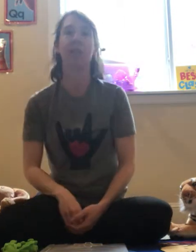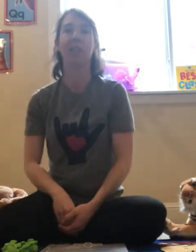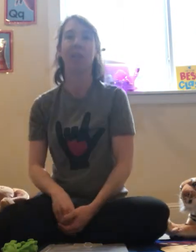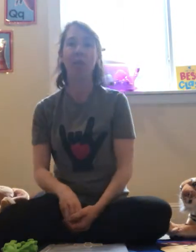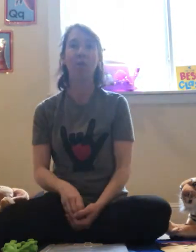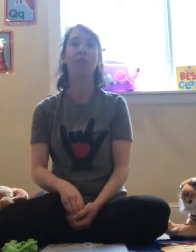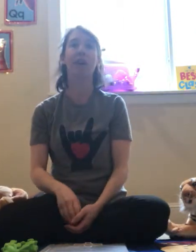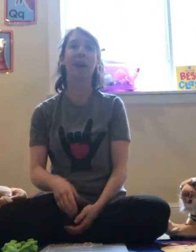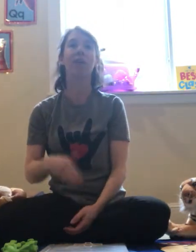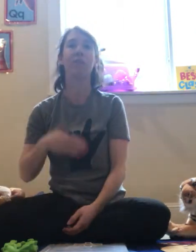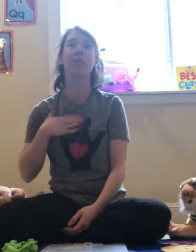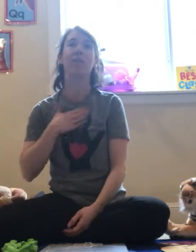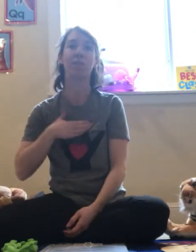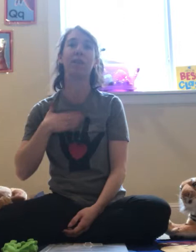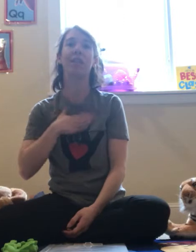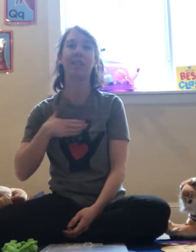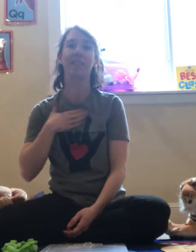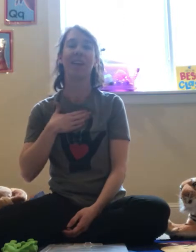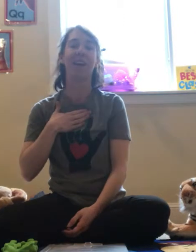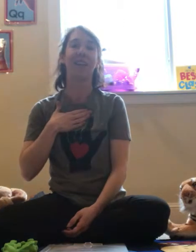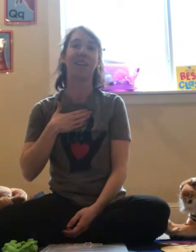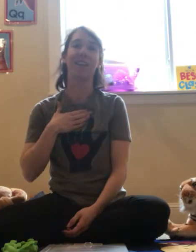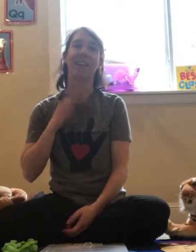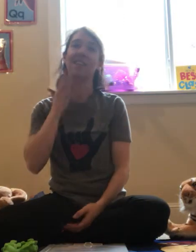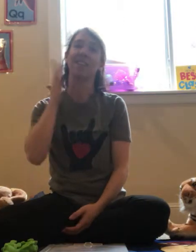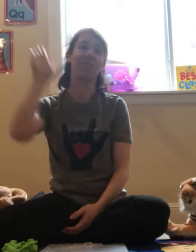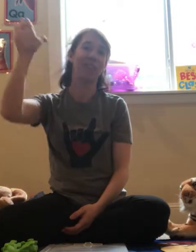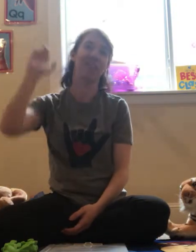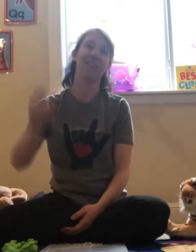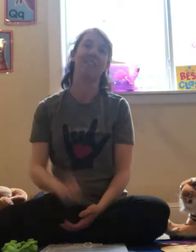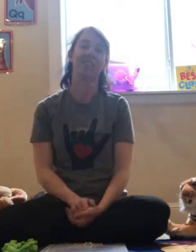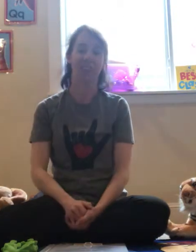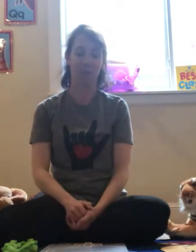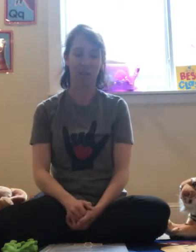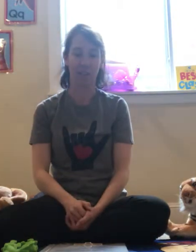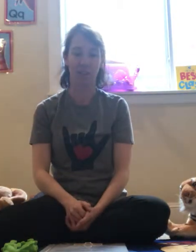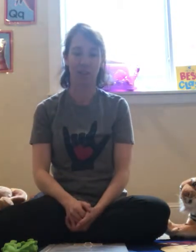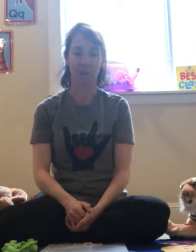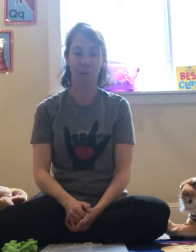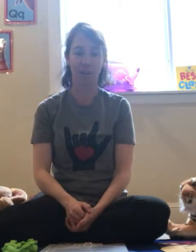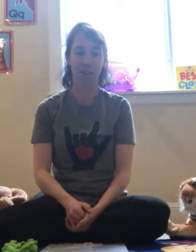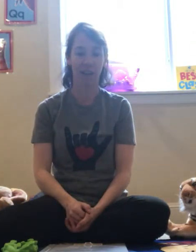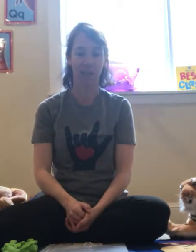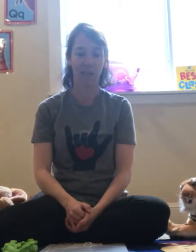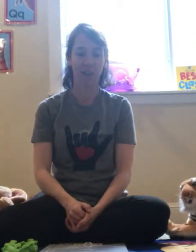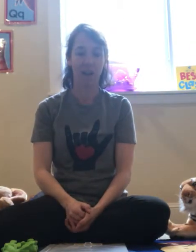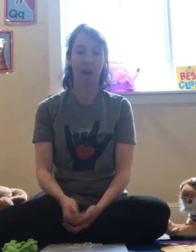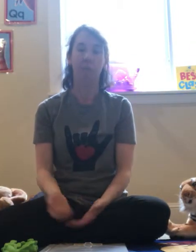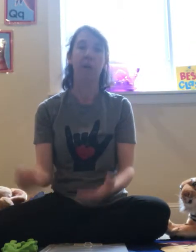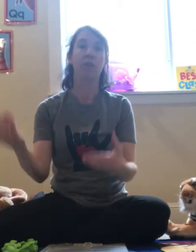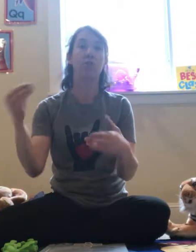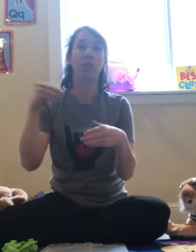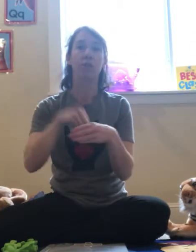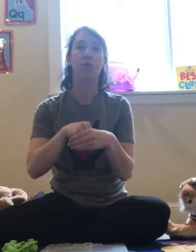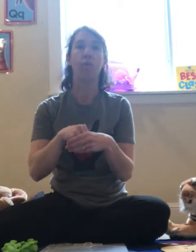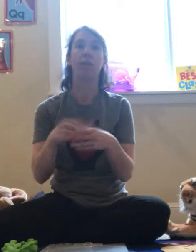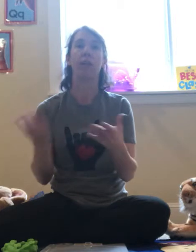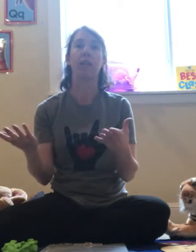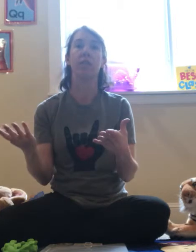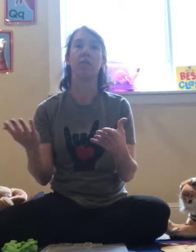like, oh, great, I know the sign for please, then that's fantastic. That's great that they just know that one sign. But trying to incorporate it into